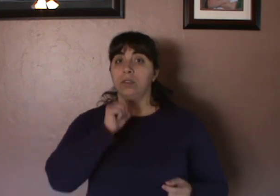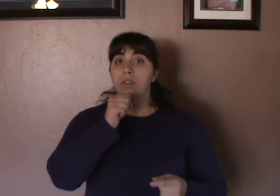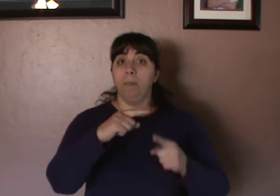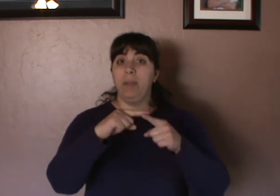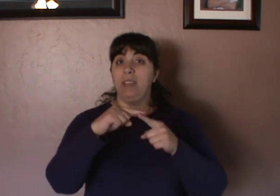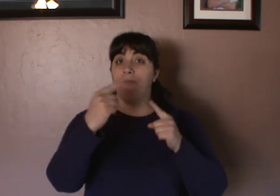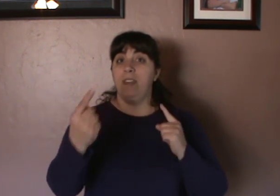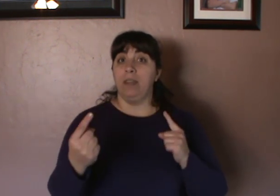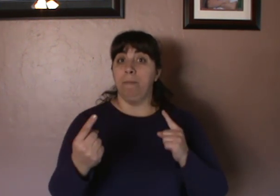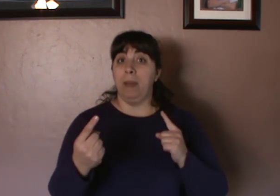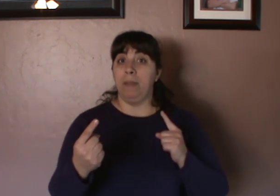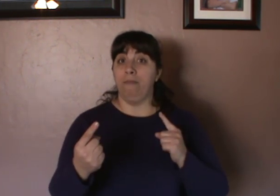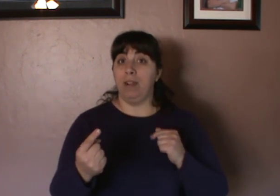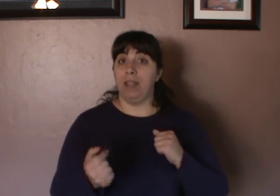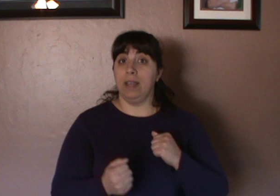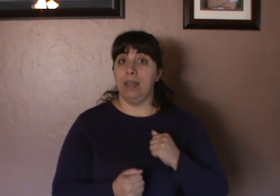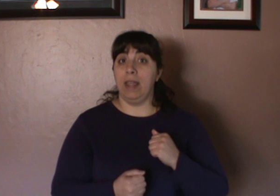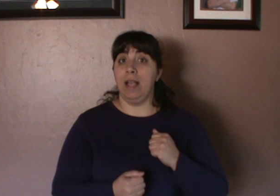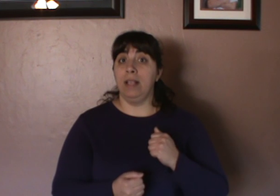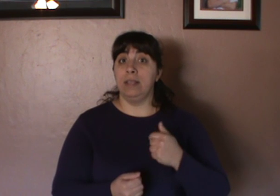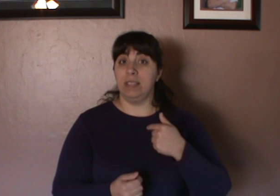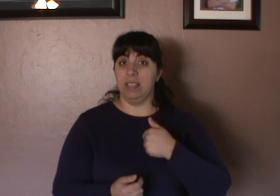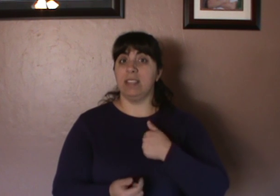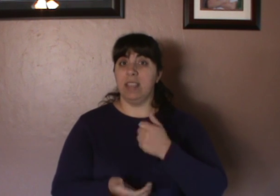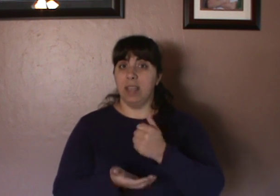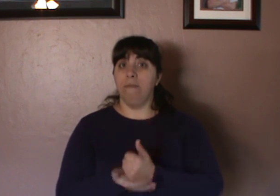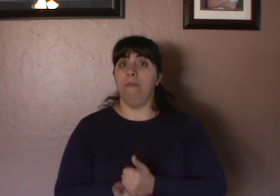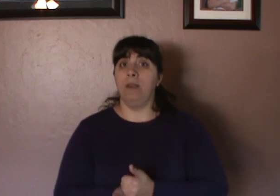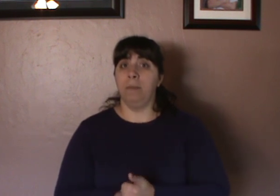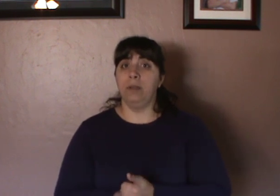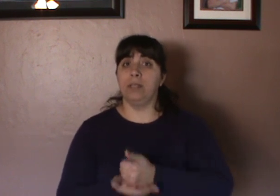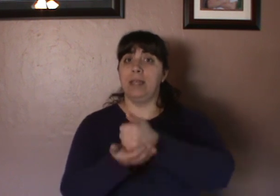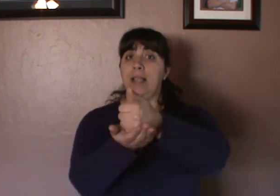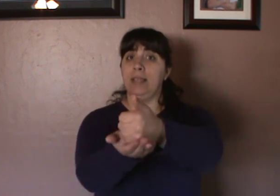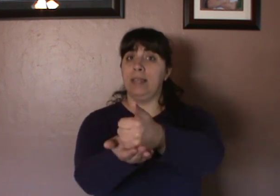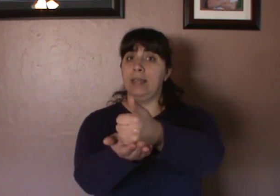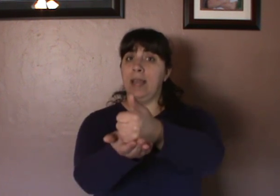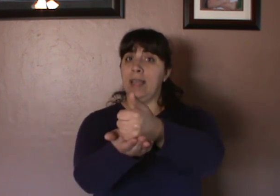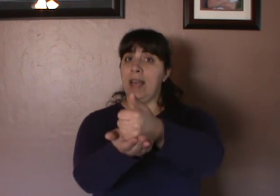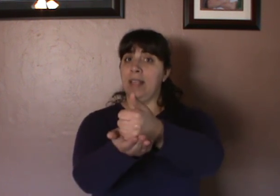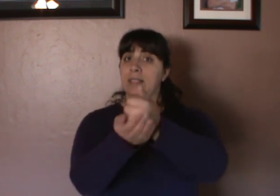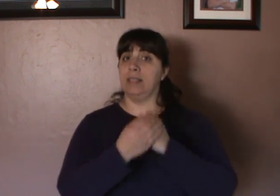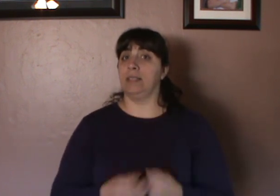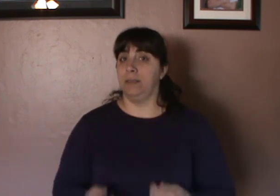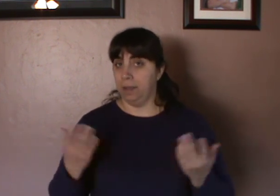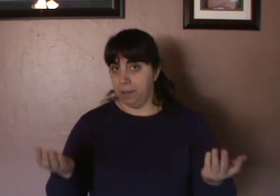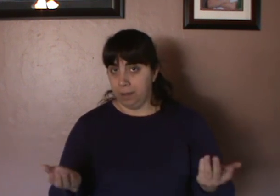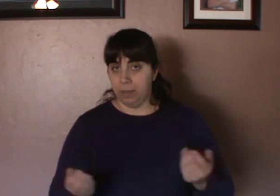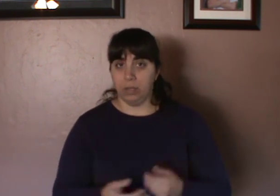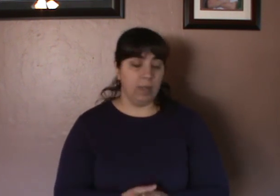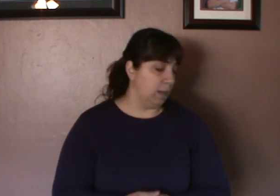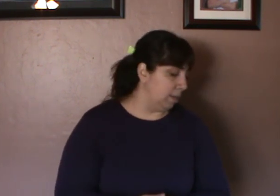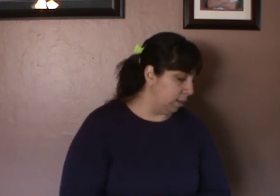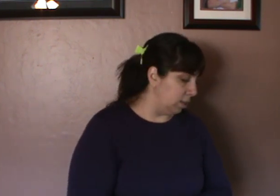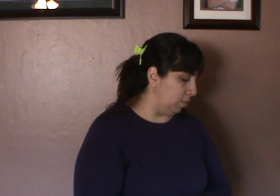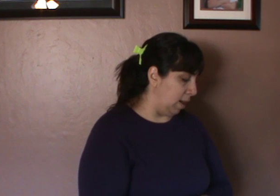don't be offended by my frank analysis. Think of personality dialysis. So we can easily do that.